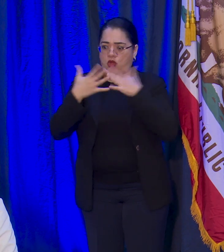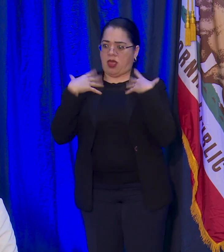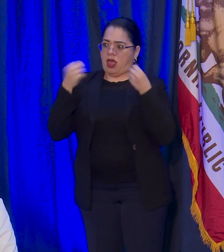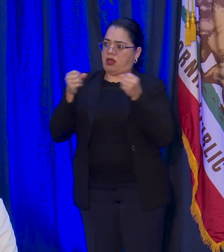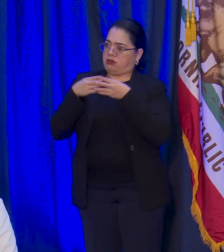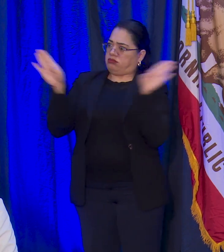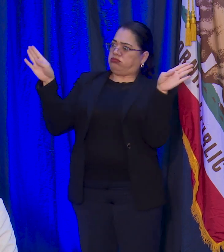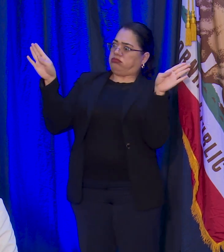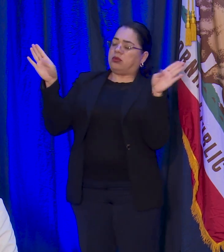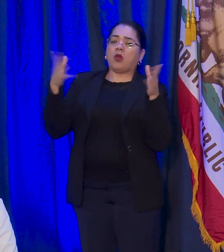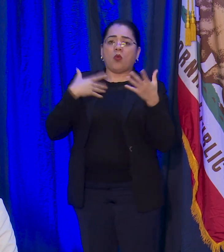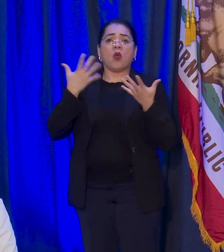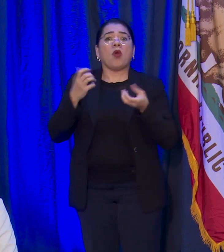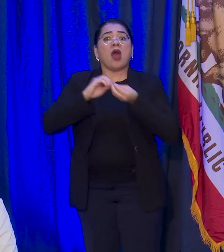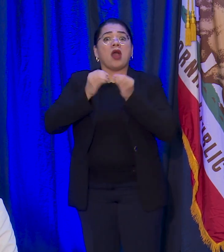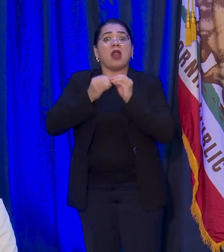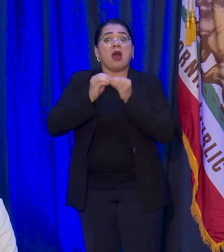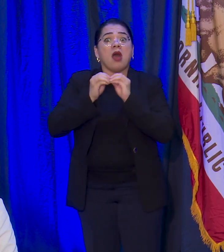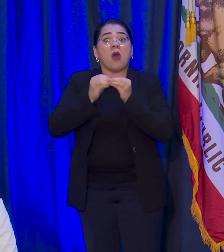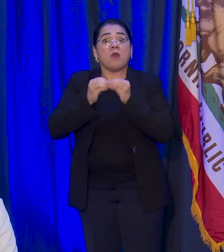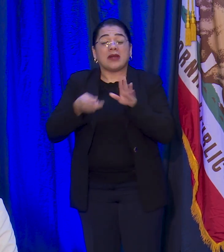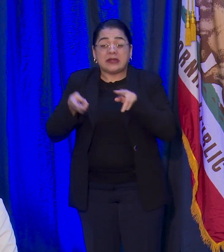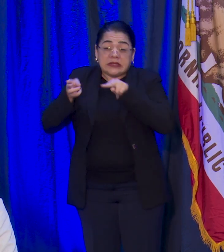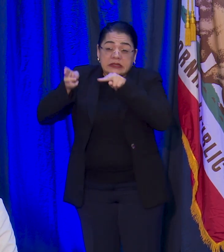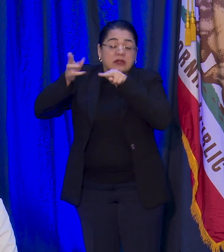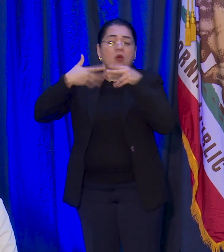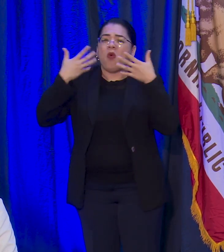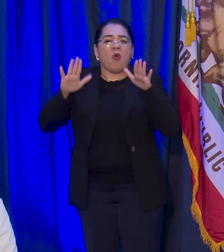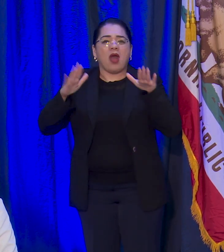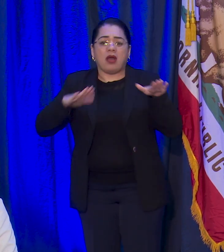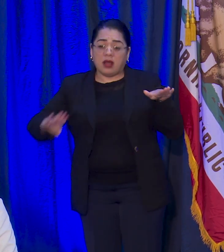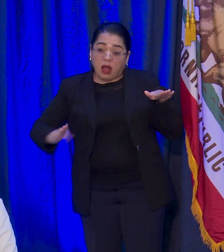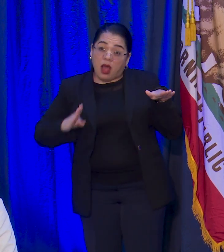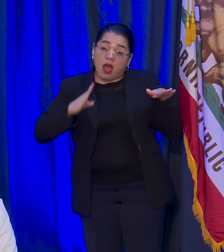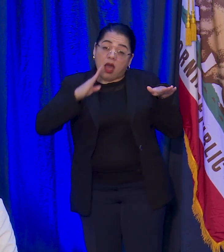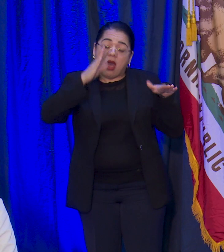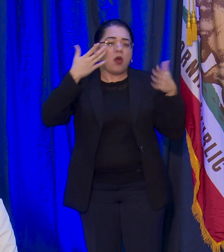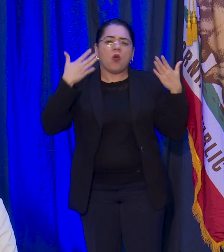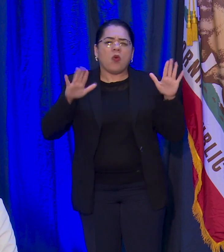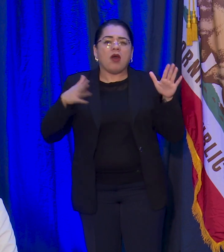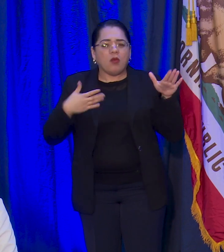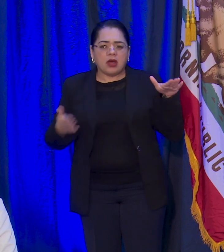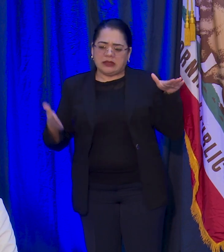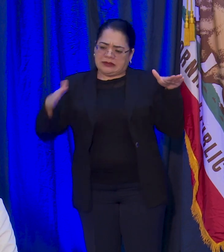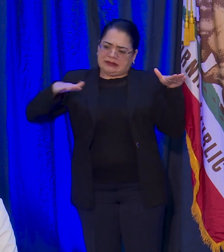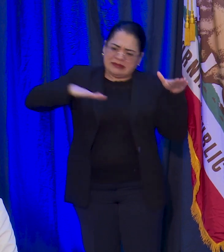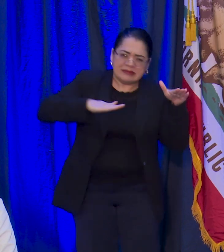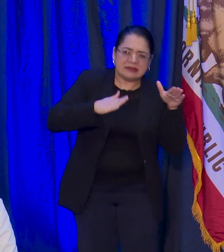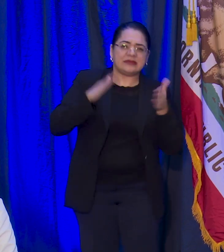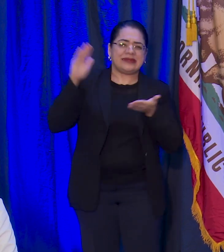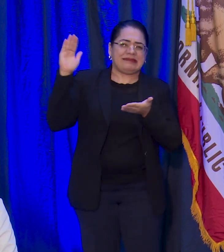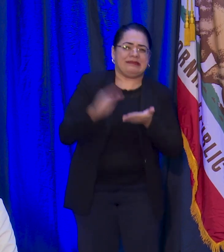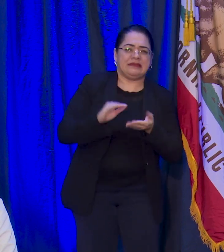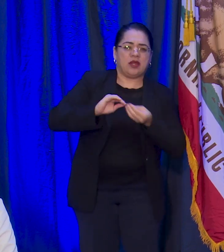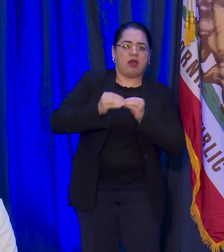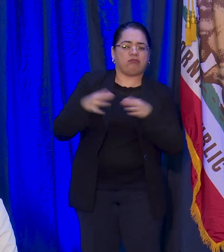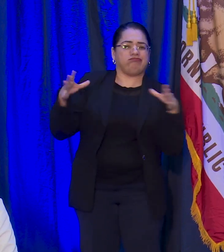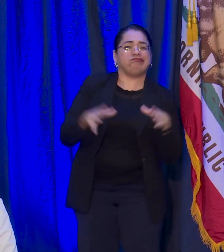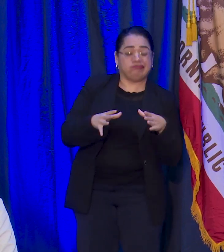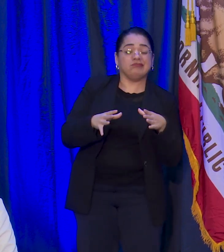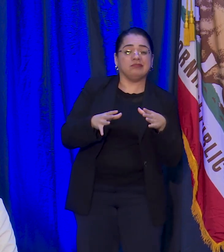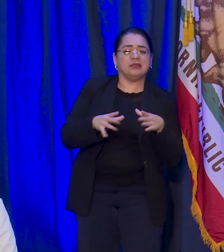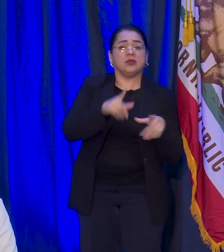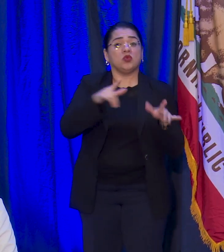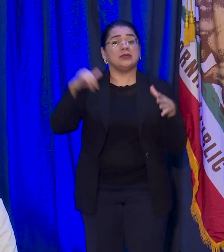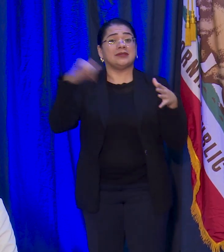flatten that curve and we keep as many people home as possible. We also want to make sure that as people are staying at home, that